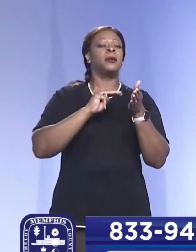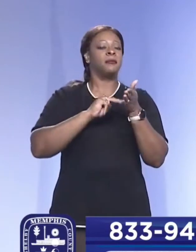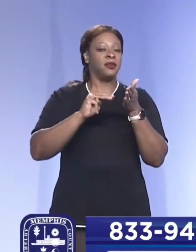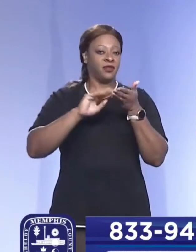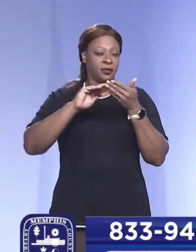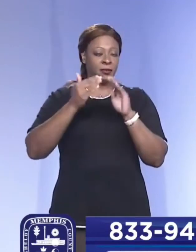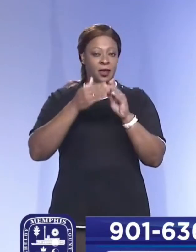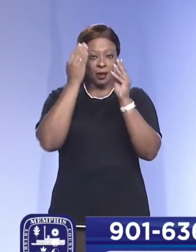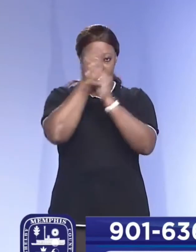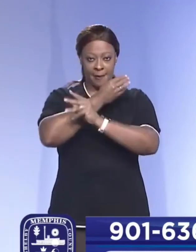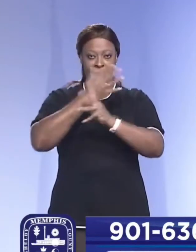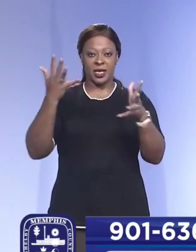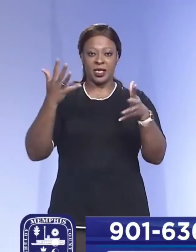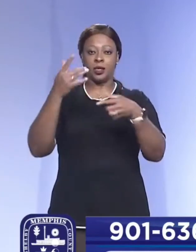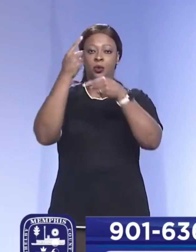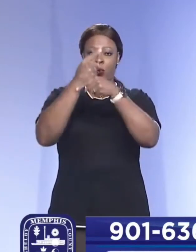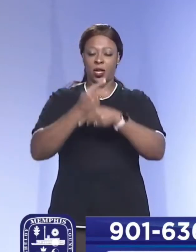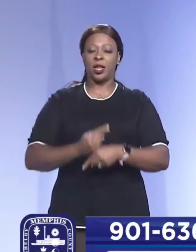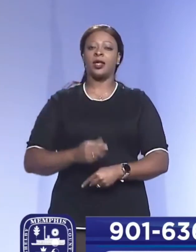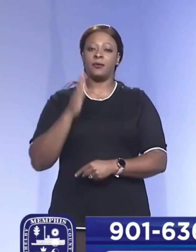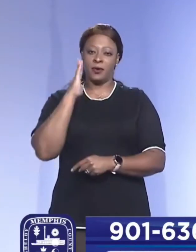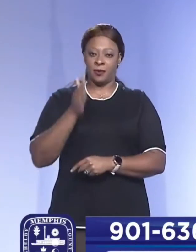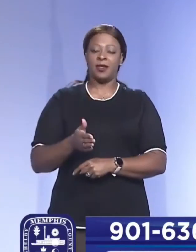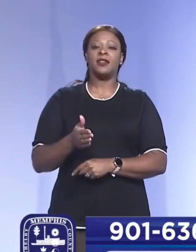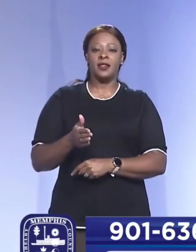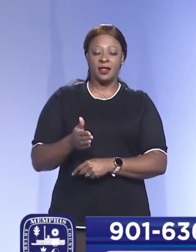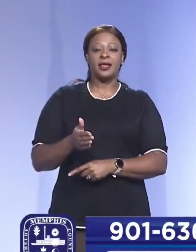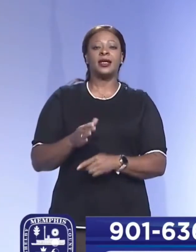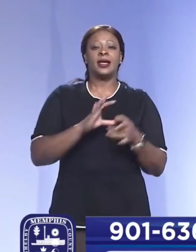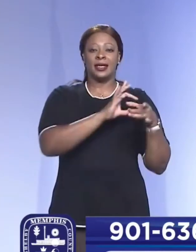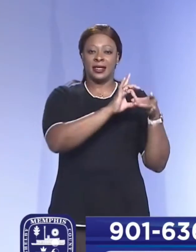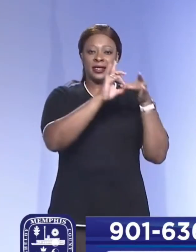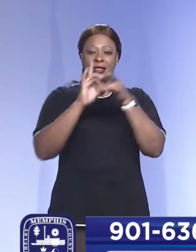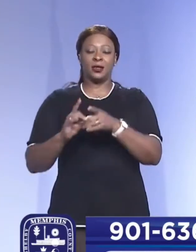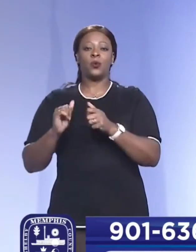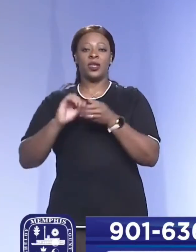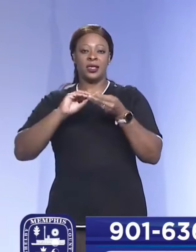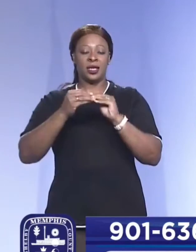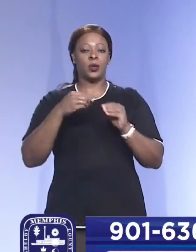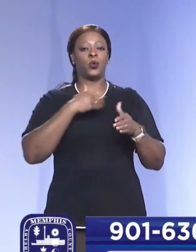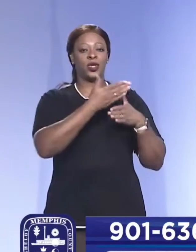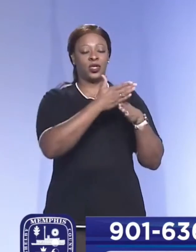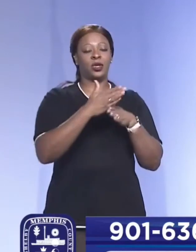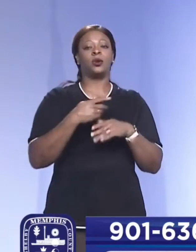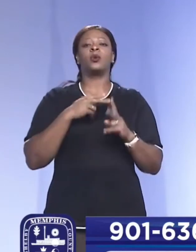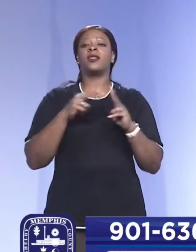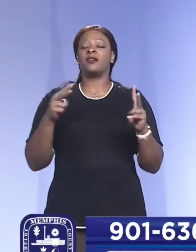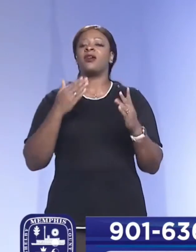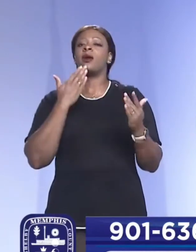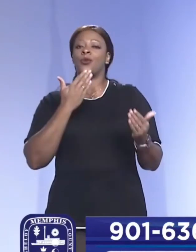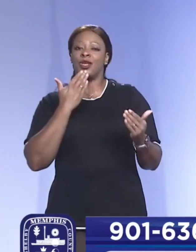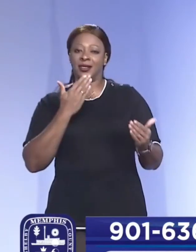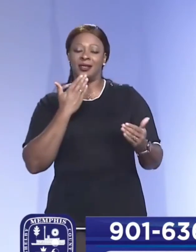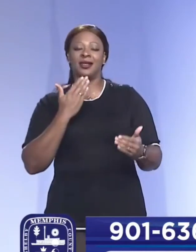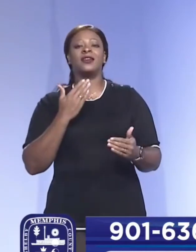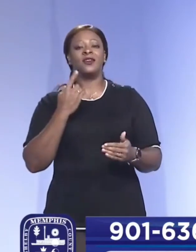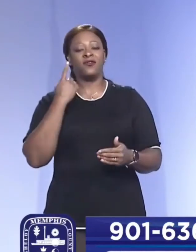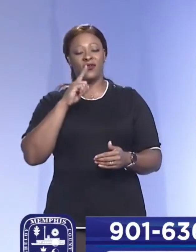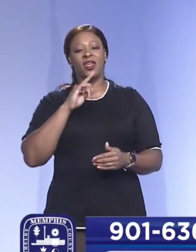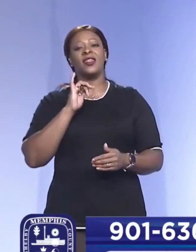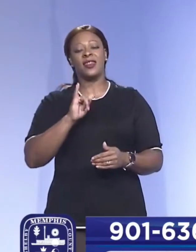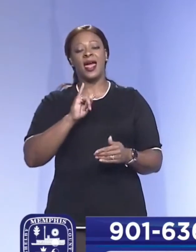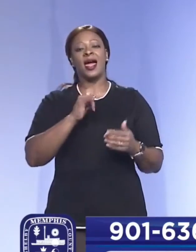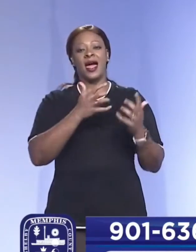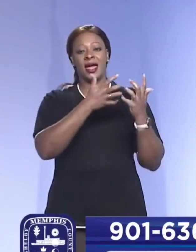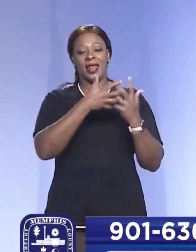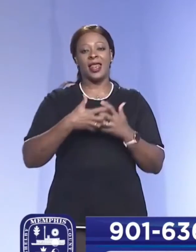updated on a regular basis, consistent with the data that we're sharing. And we're very much appreciative of the collaboration